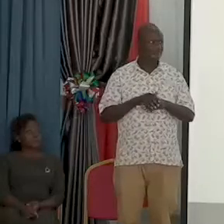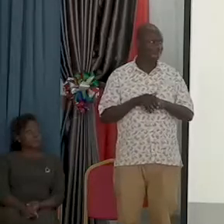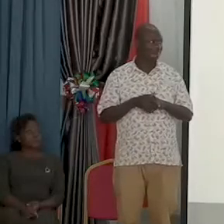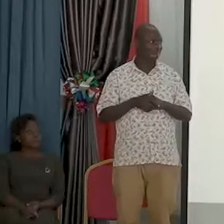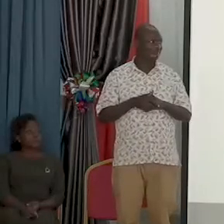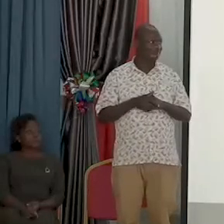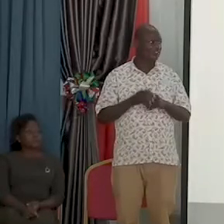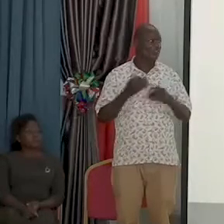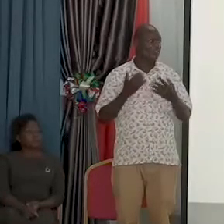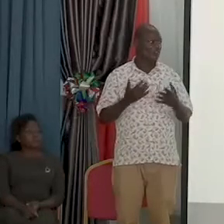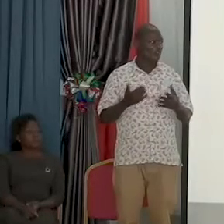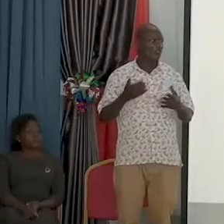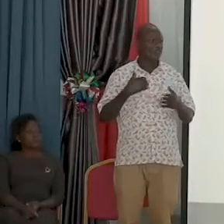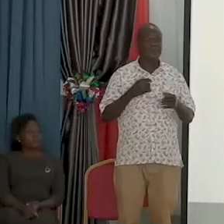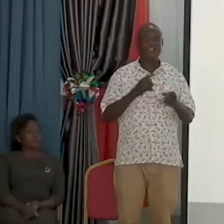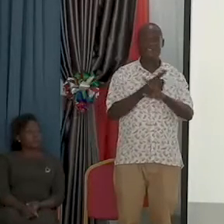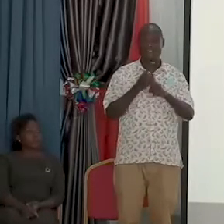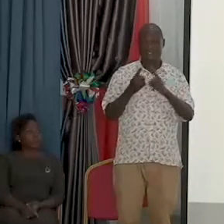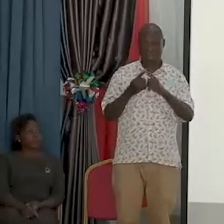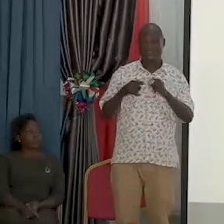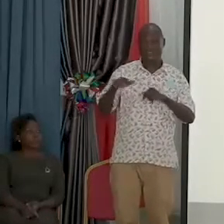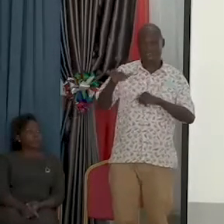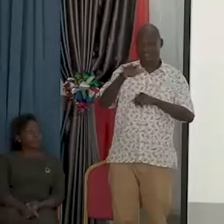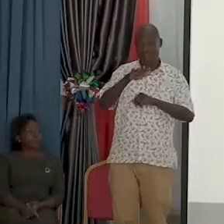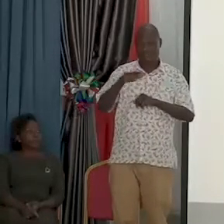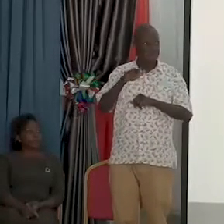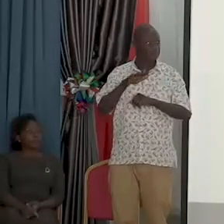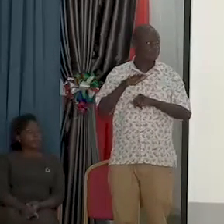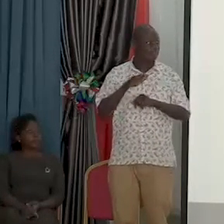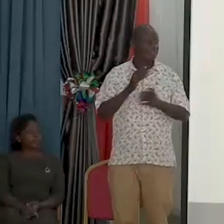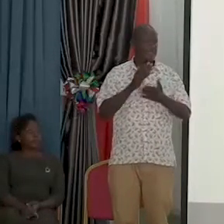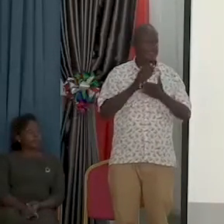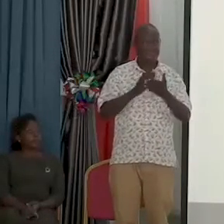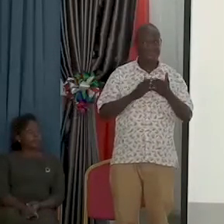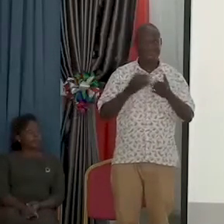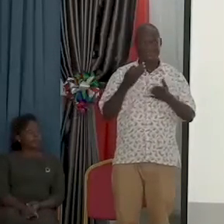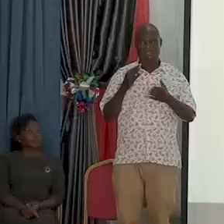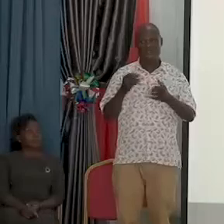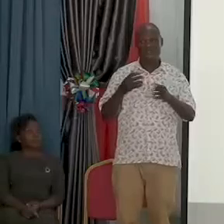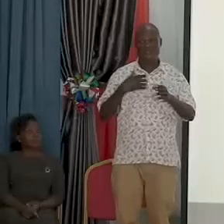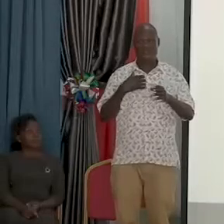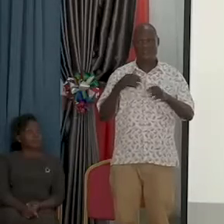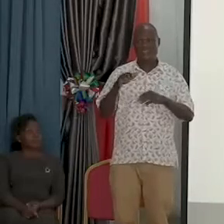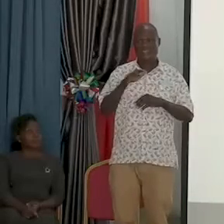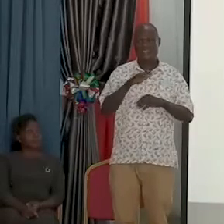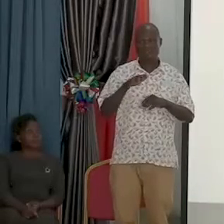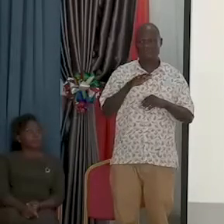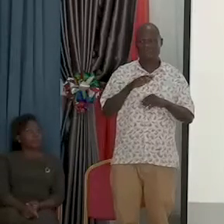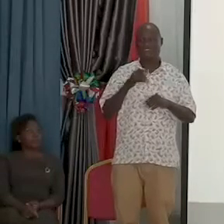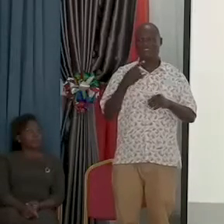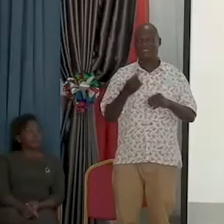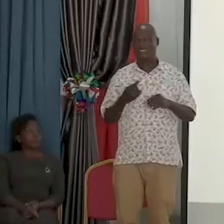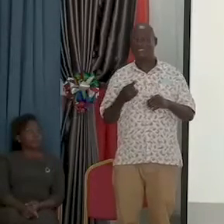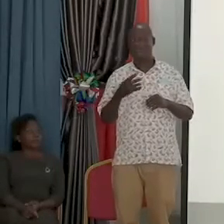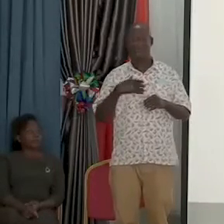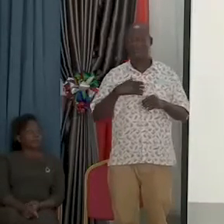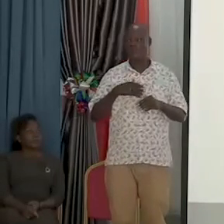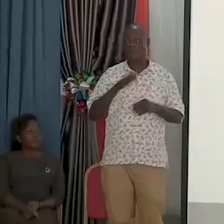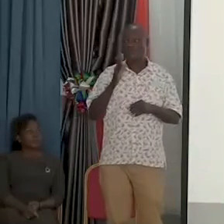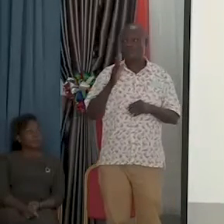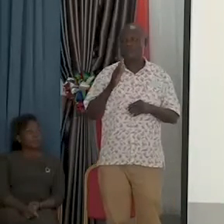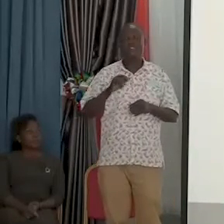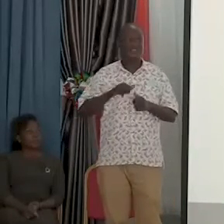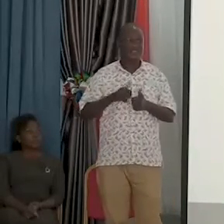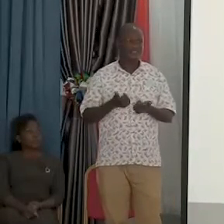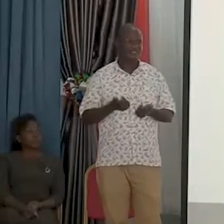We all have different environments that we're working in, and some will be simpler than others, and some will be more refined than